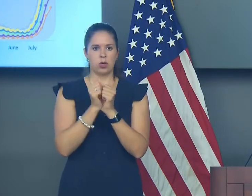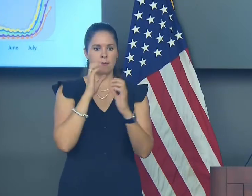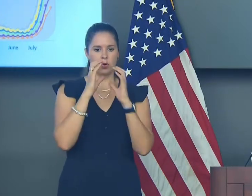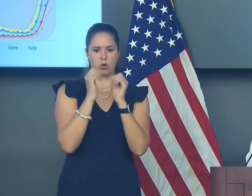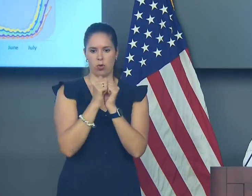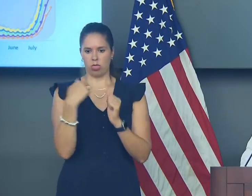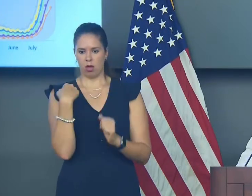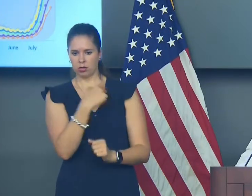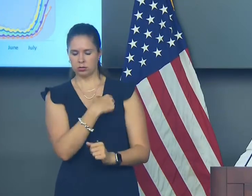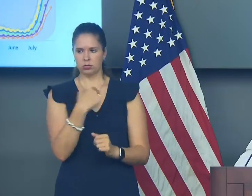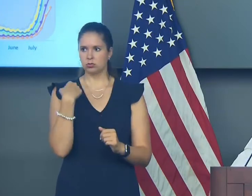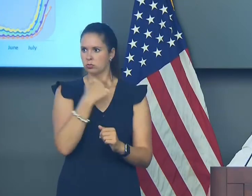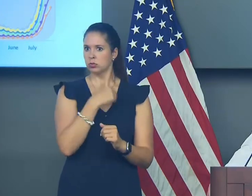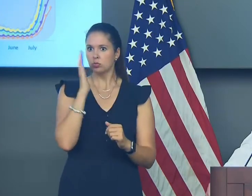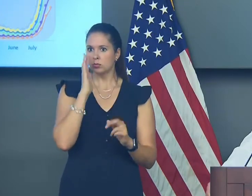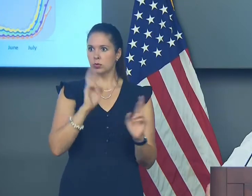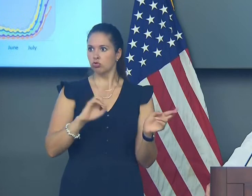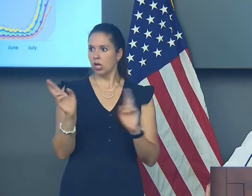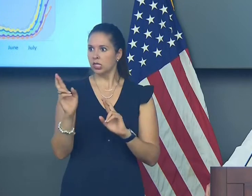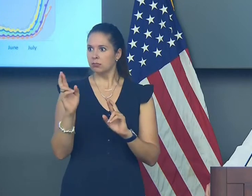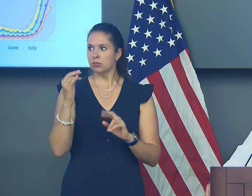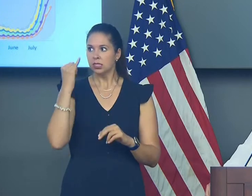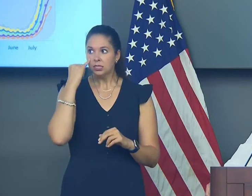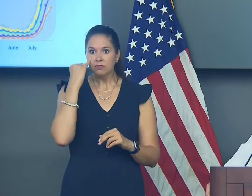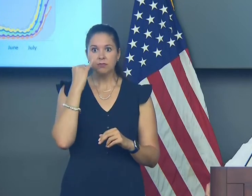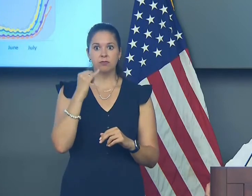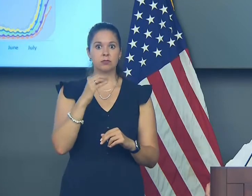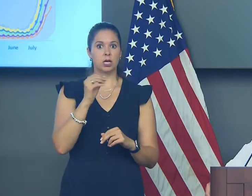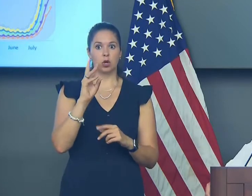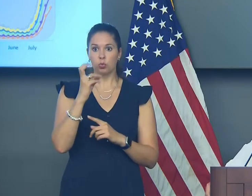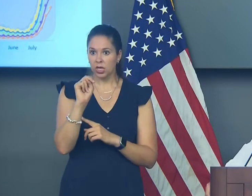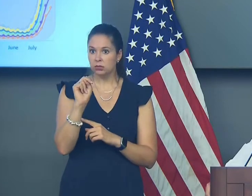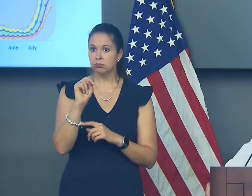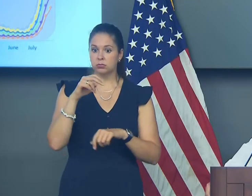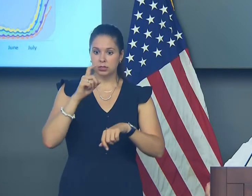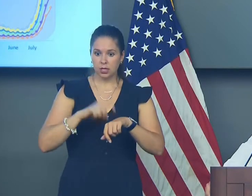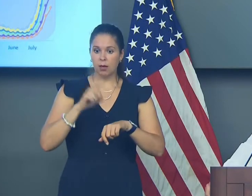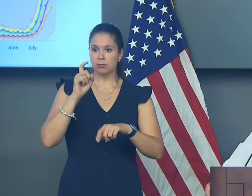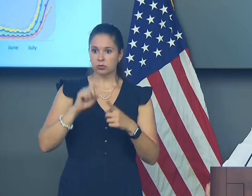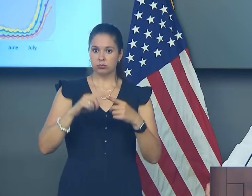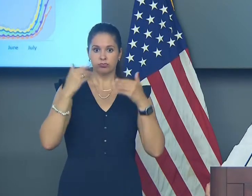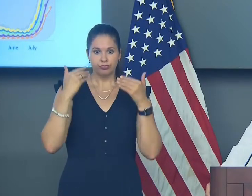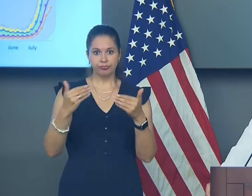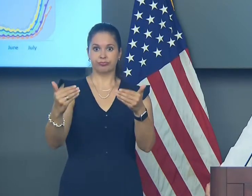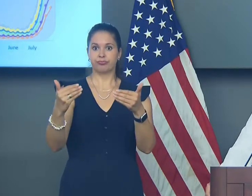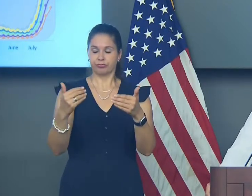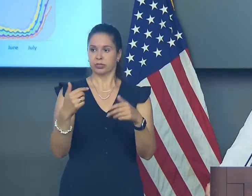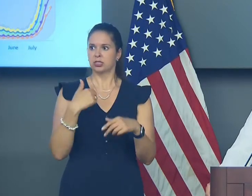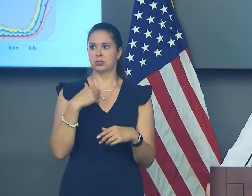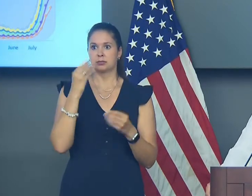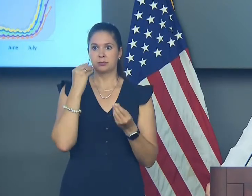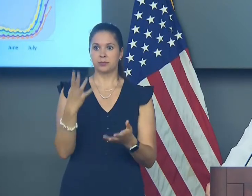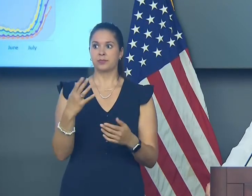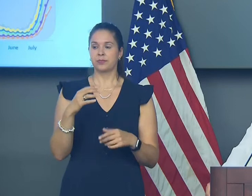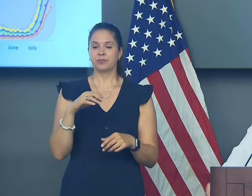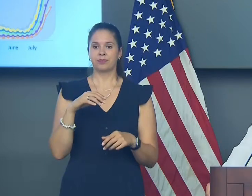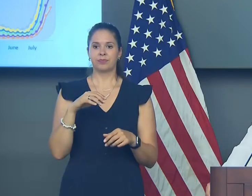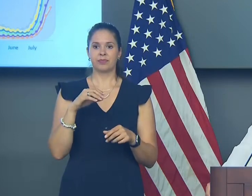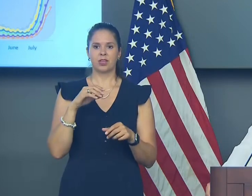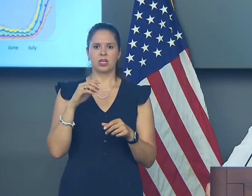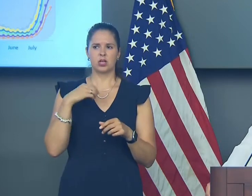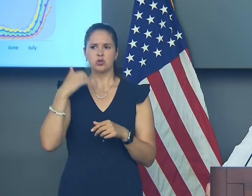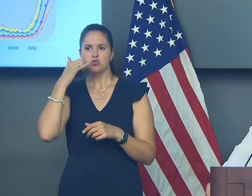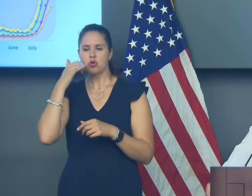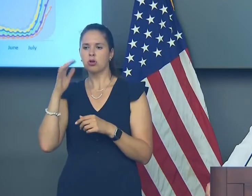and we'll certainly be ready if and when it's time to pull the trigger. I will tell you that in a phone call the other day,